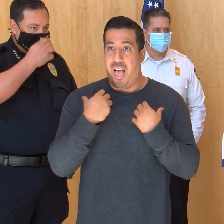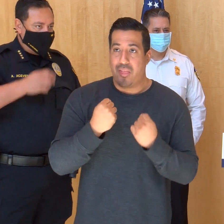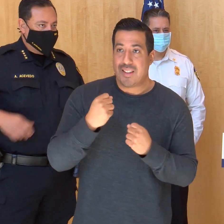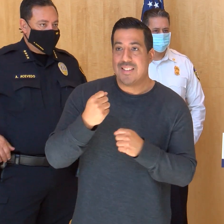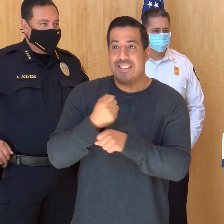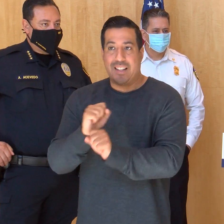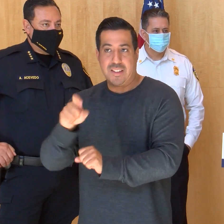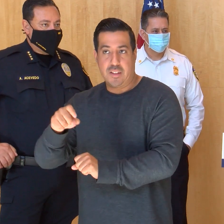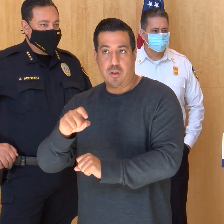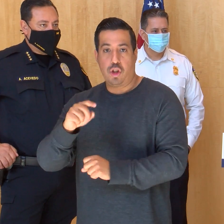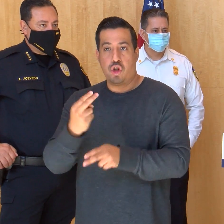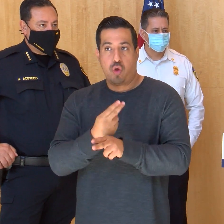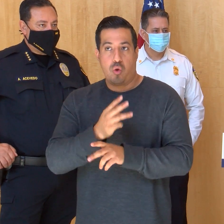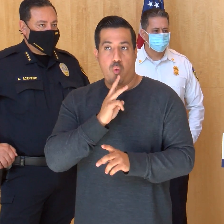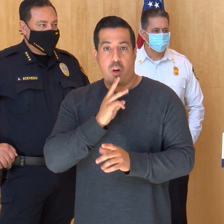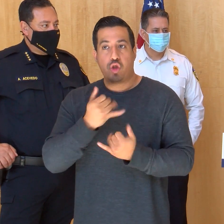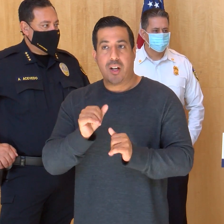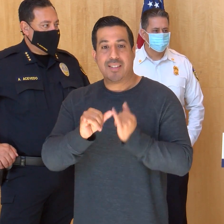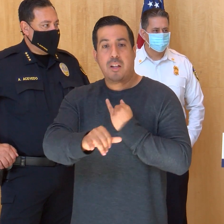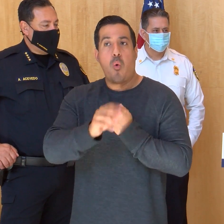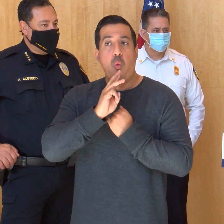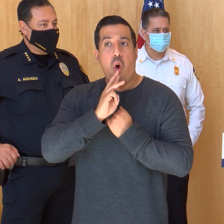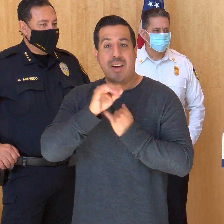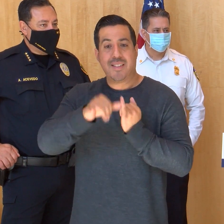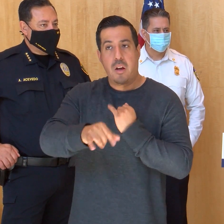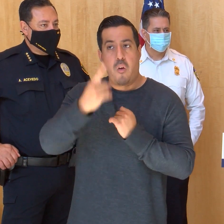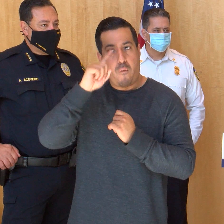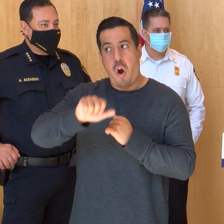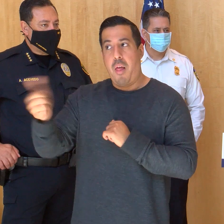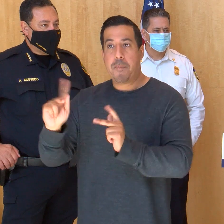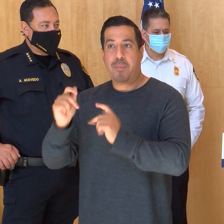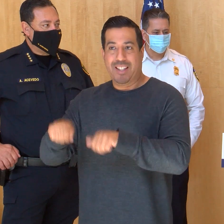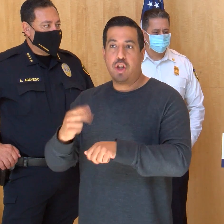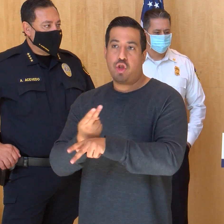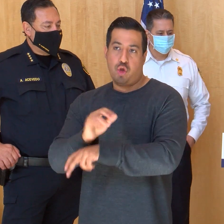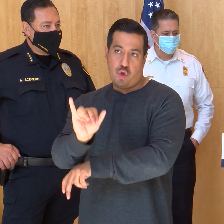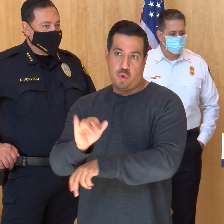to keep that water in the system. That keeps the pressure up for everybody else as well. So thank you.